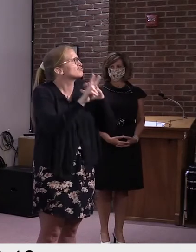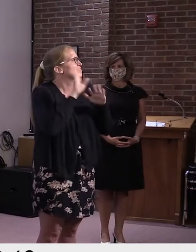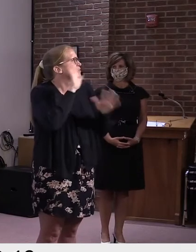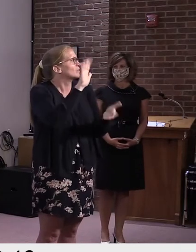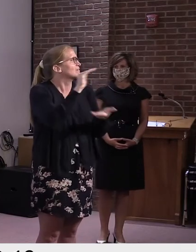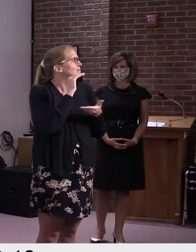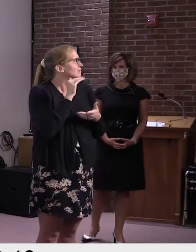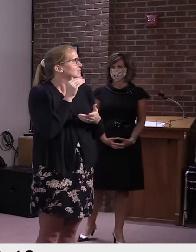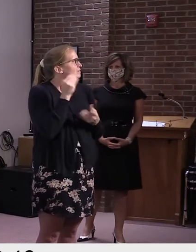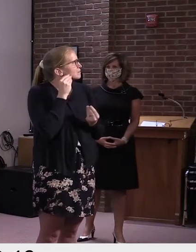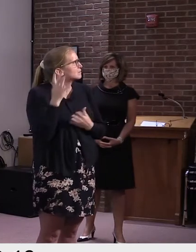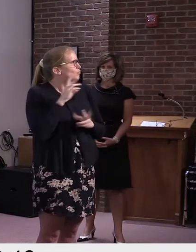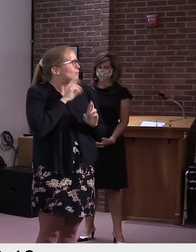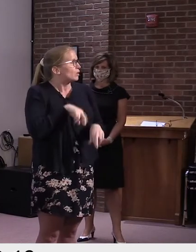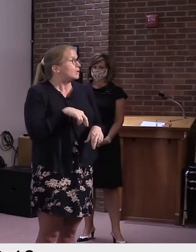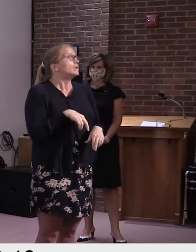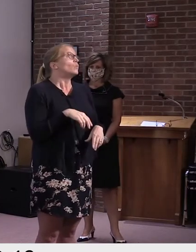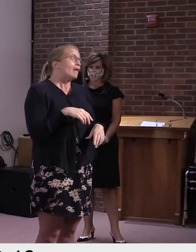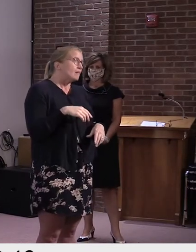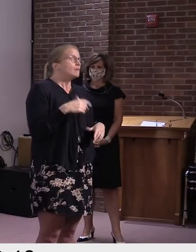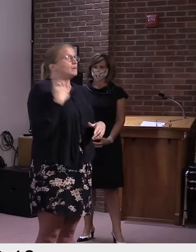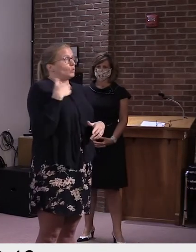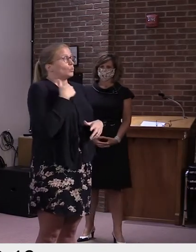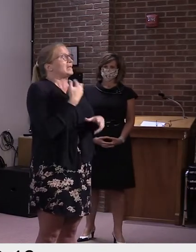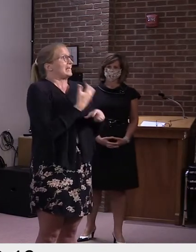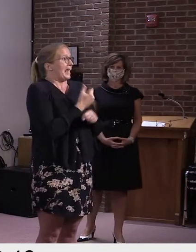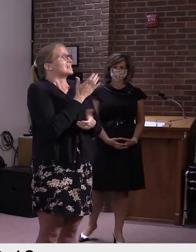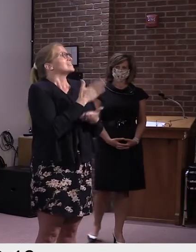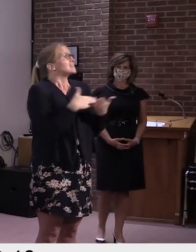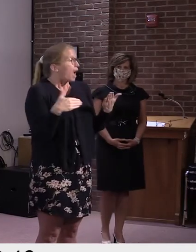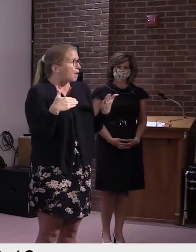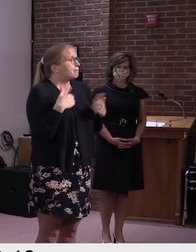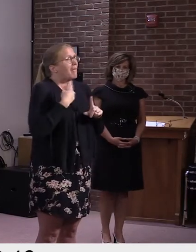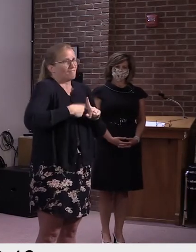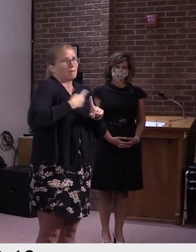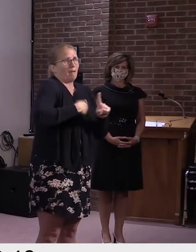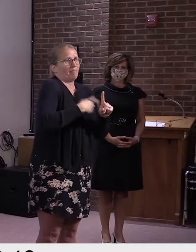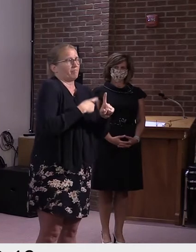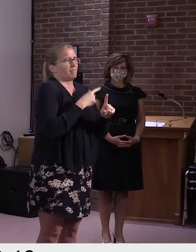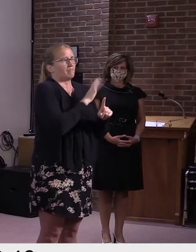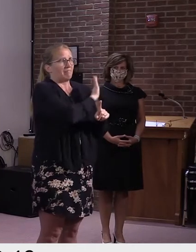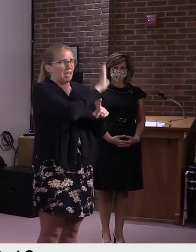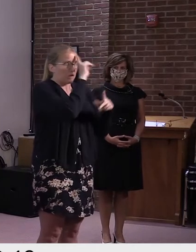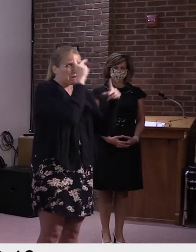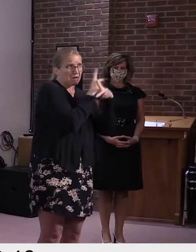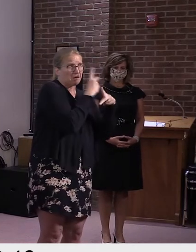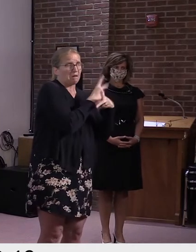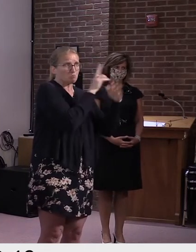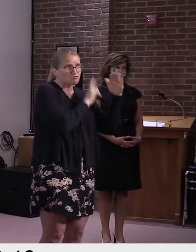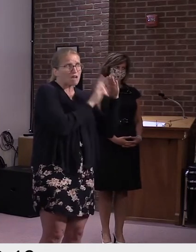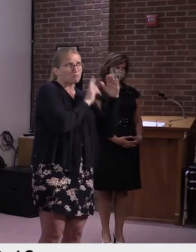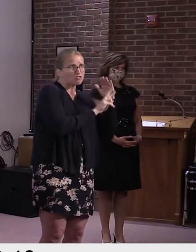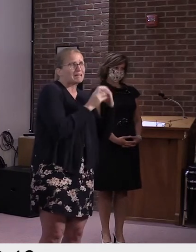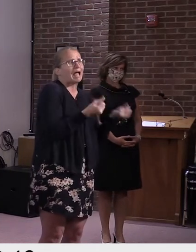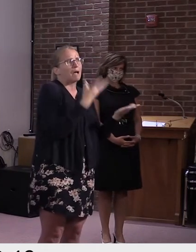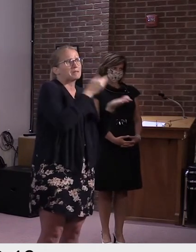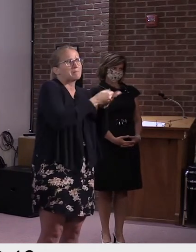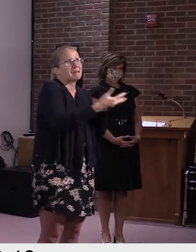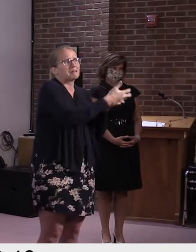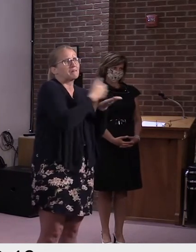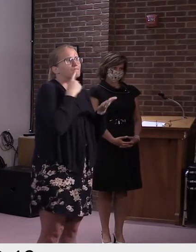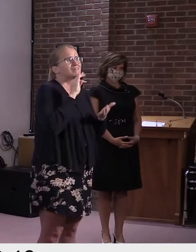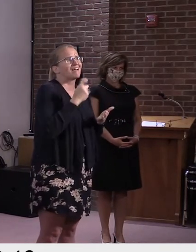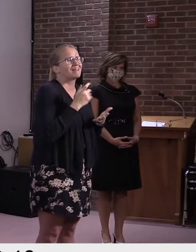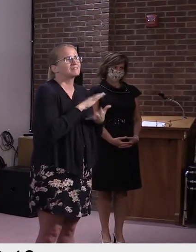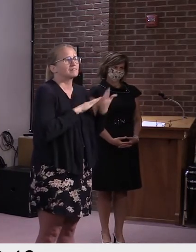We'll get some, you know, on a monthly basis. Are you talking about the quarterly? I'm talking about, yeah, the